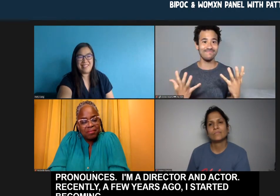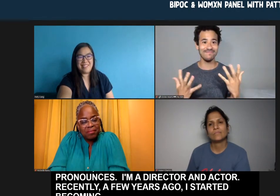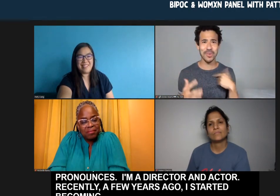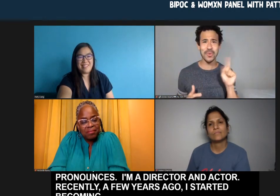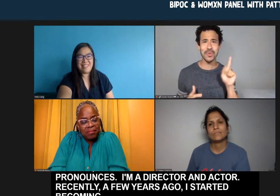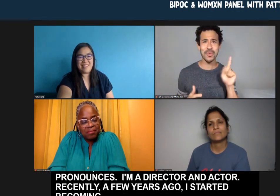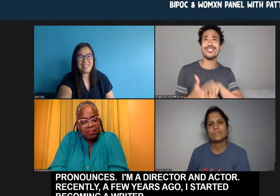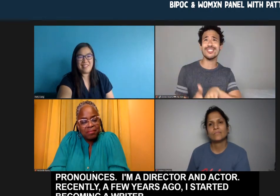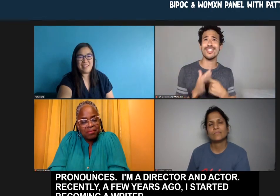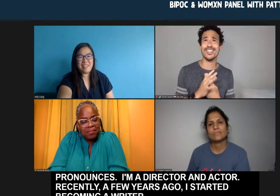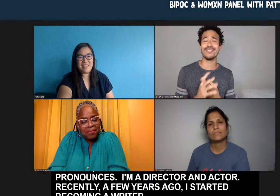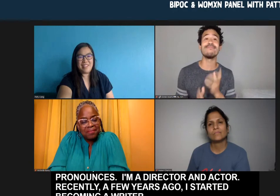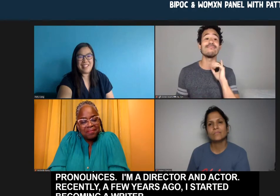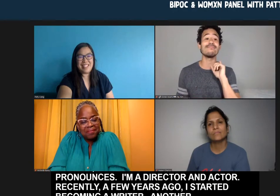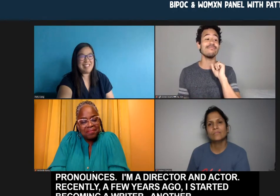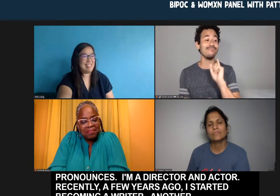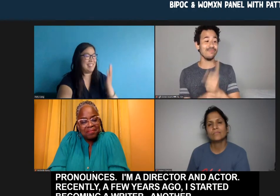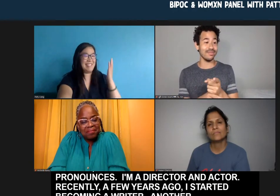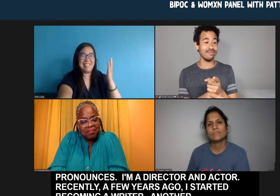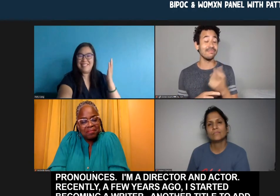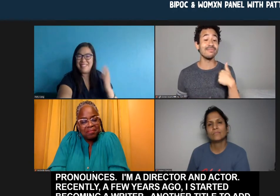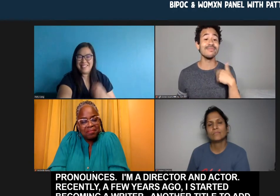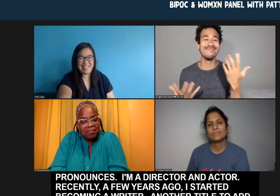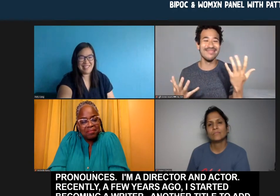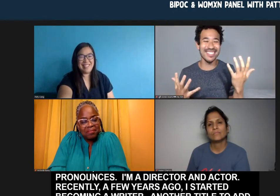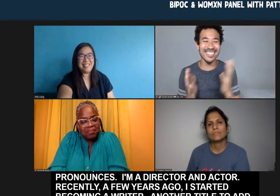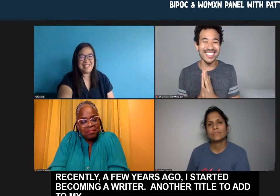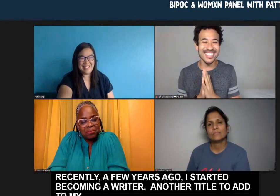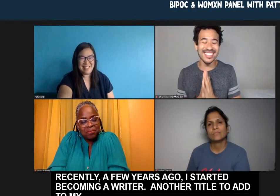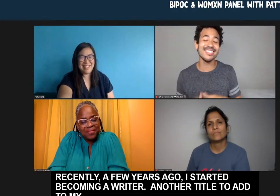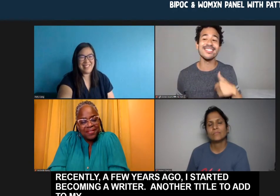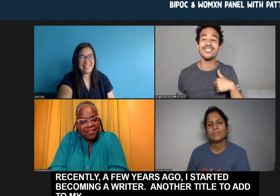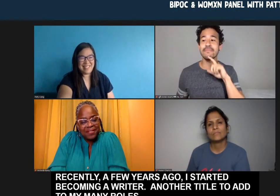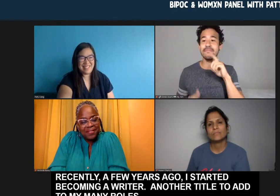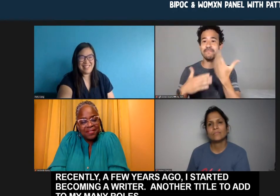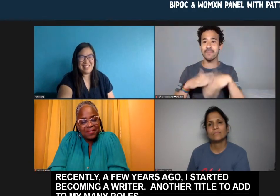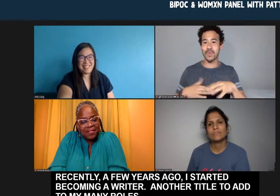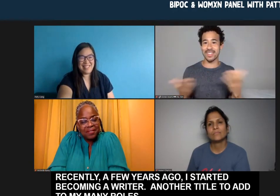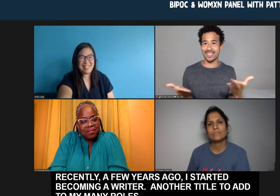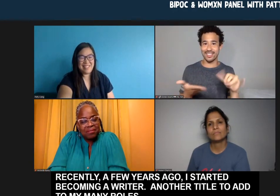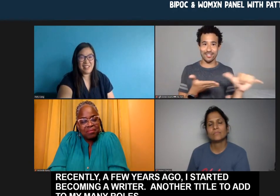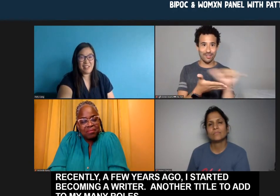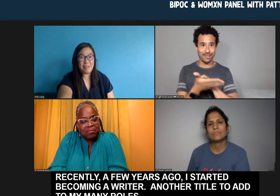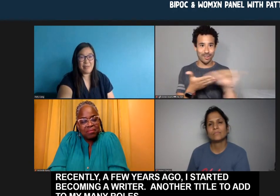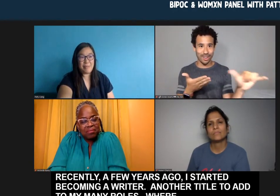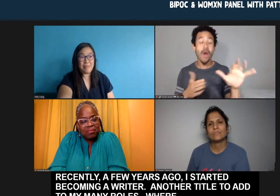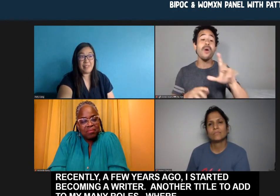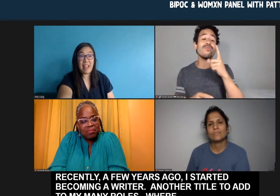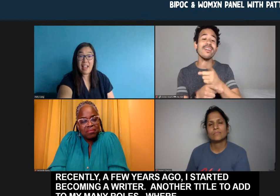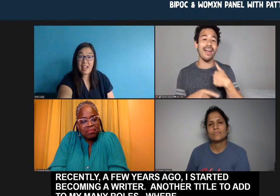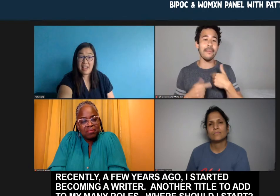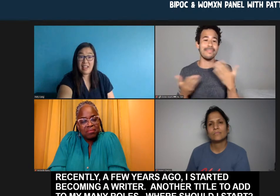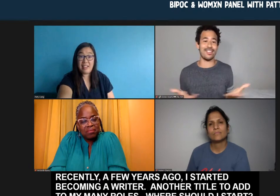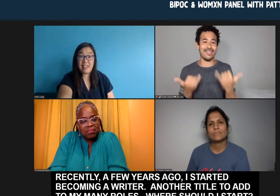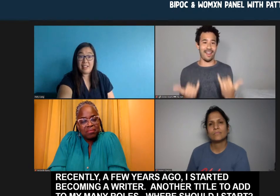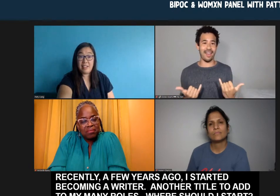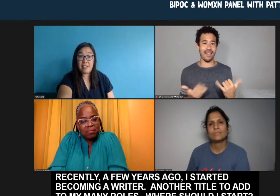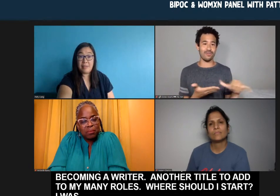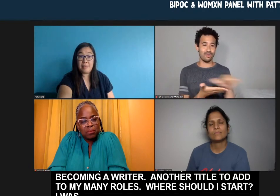title to add to my many roles. But where should I start? I guess I'll start. So I was born here in New York City. Oh, yes.